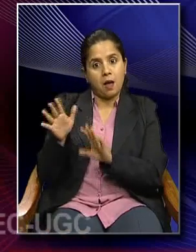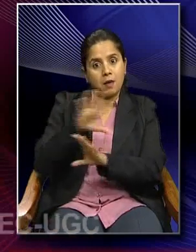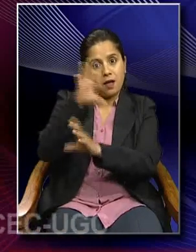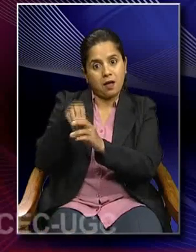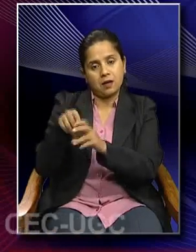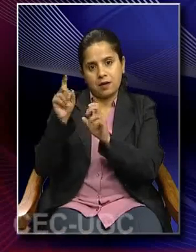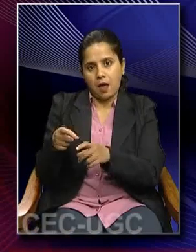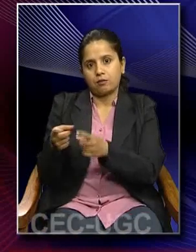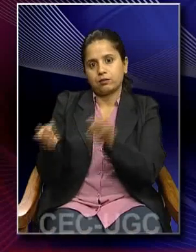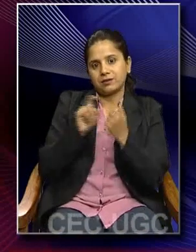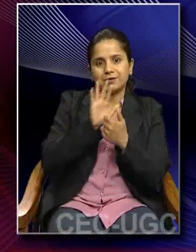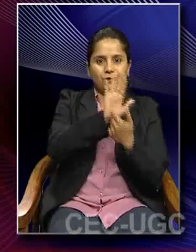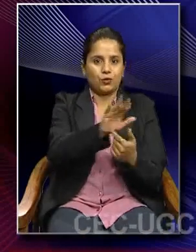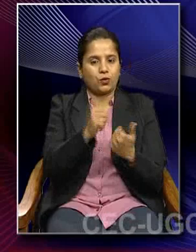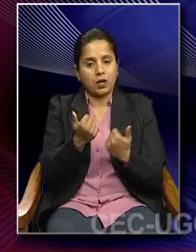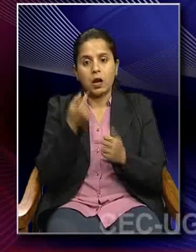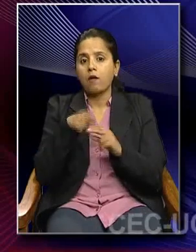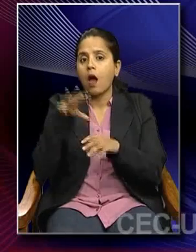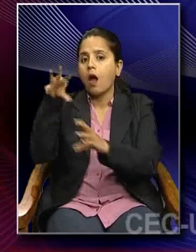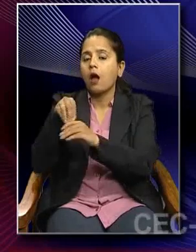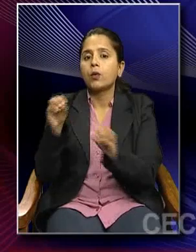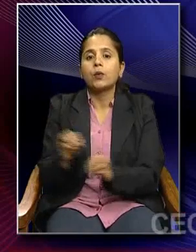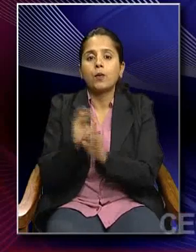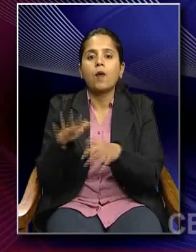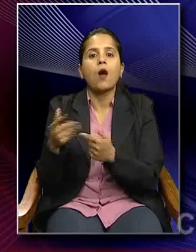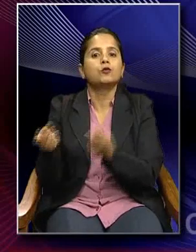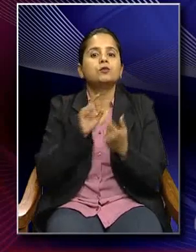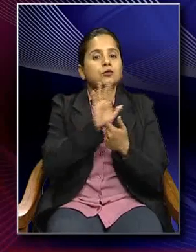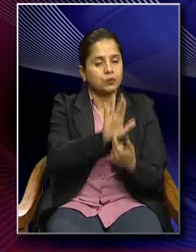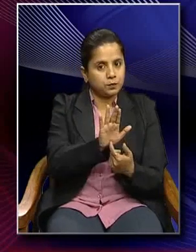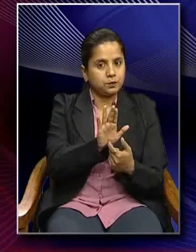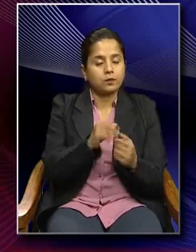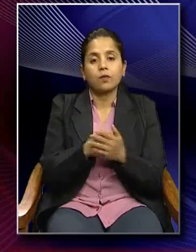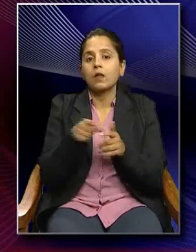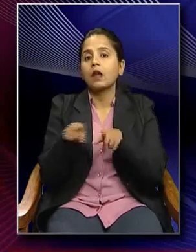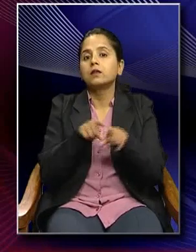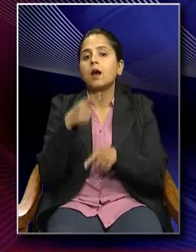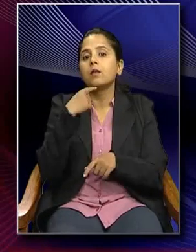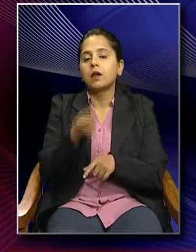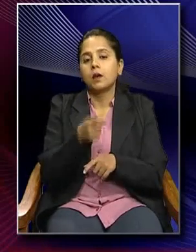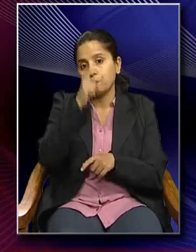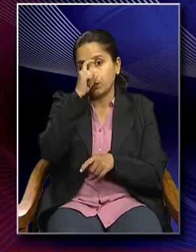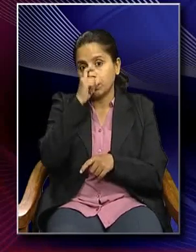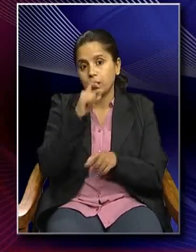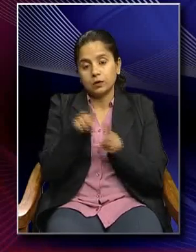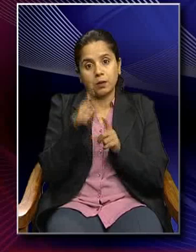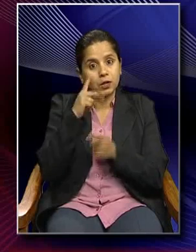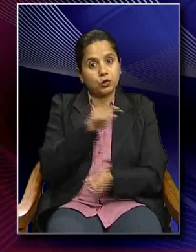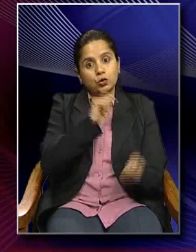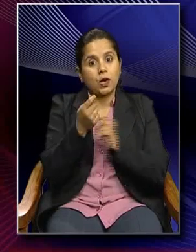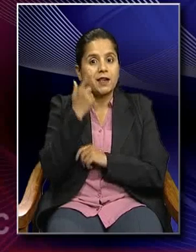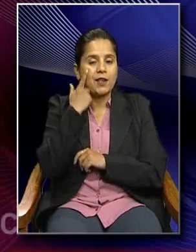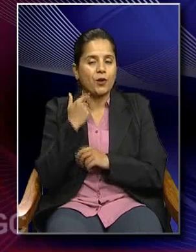already existing. So, the example that they give is that blue cannot be turned into